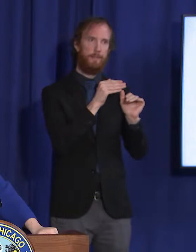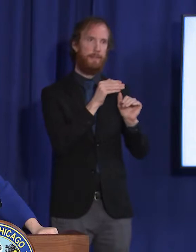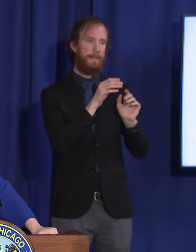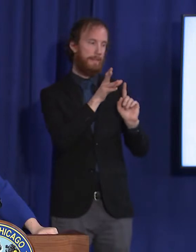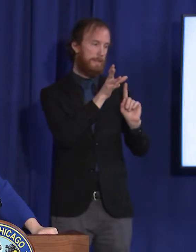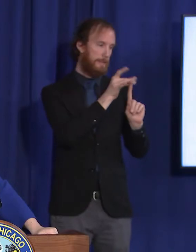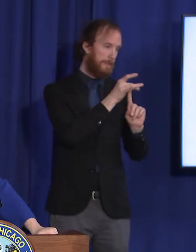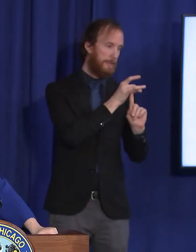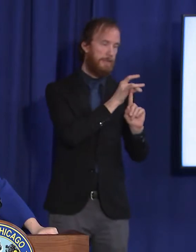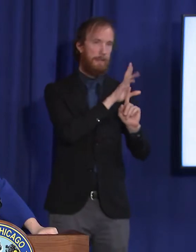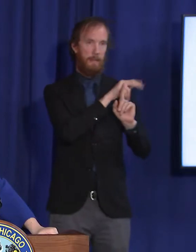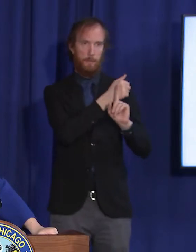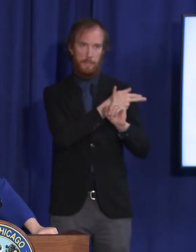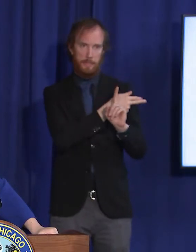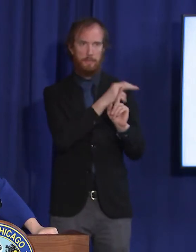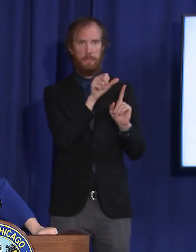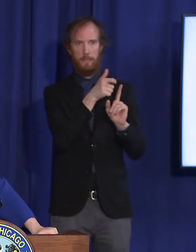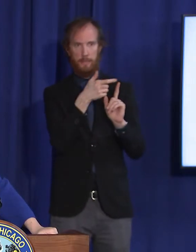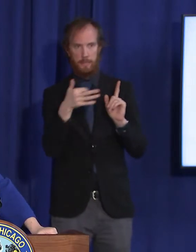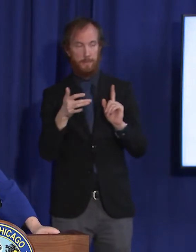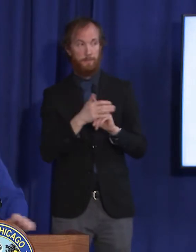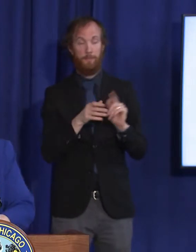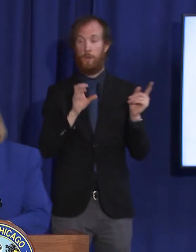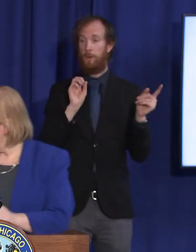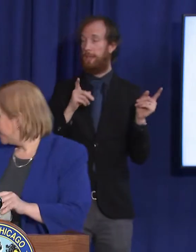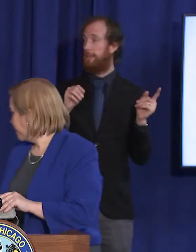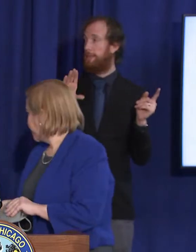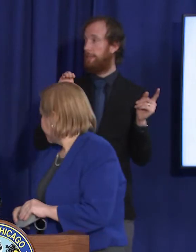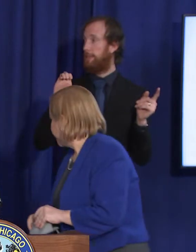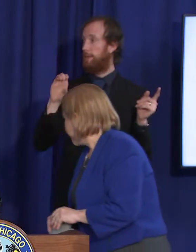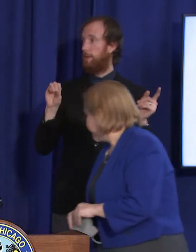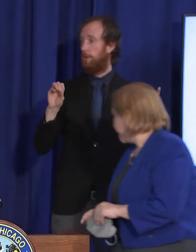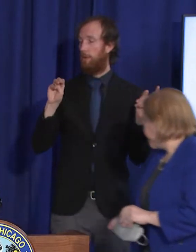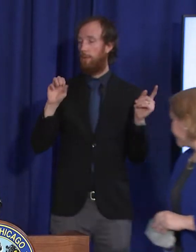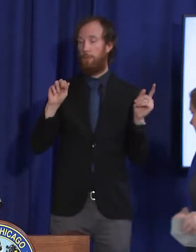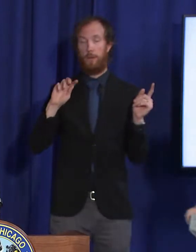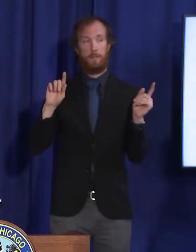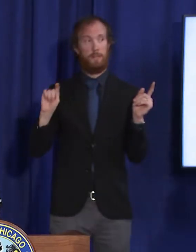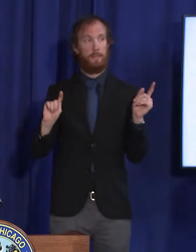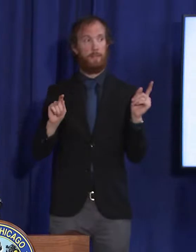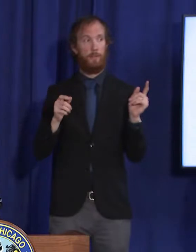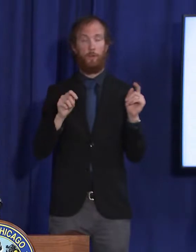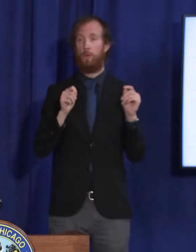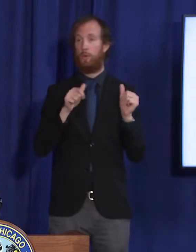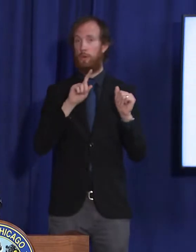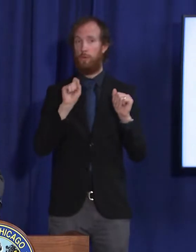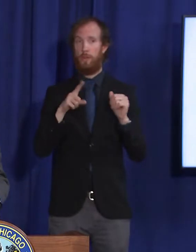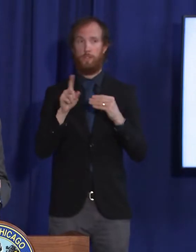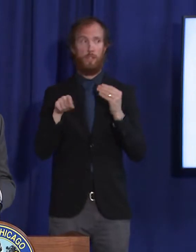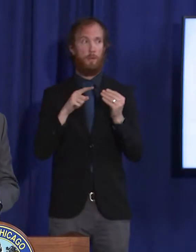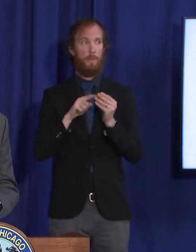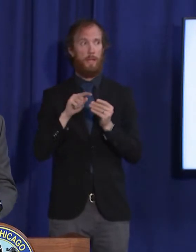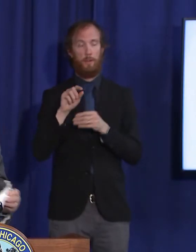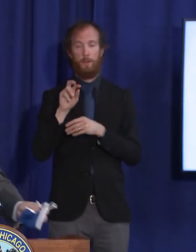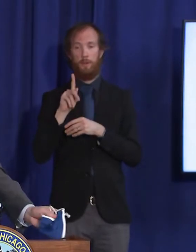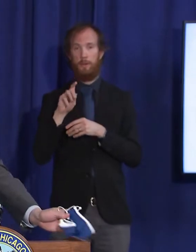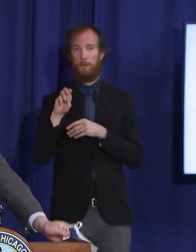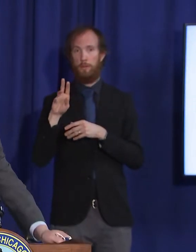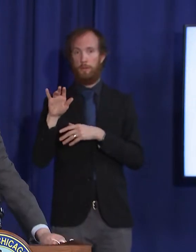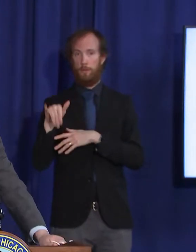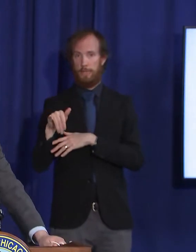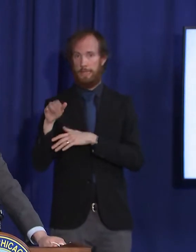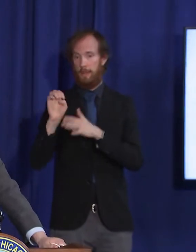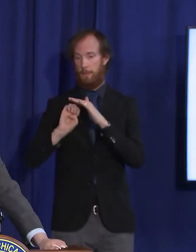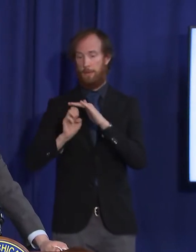in variants. Thank you. Sure. And CEO Martinez, if I could just ask a quick question to you about what's happening at Coonley Elementary. You talked